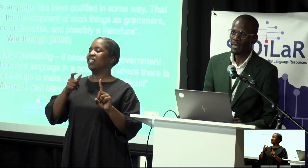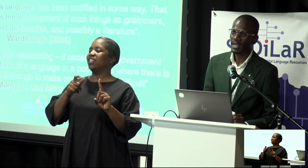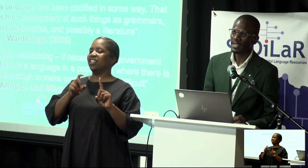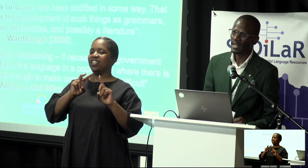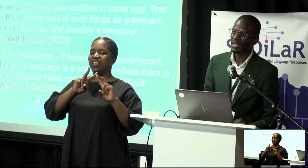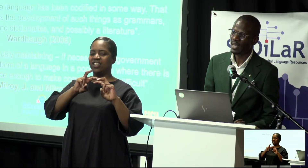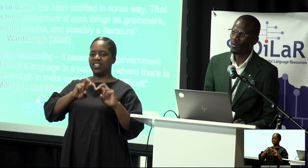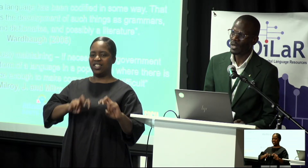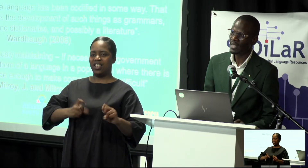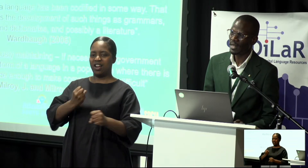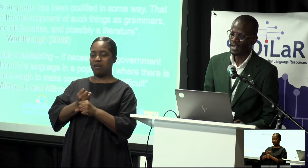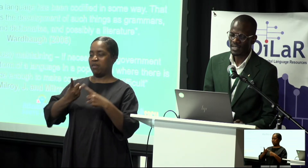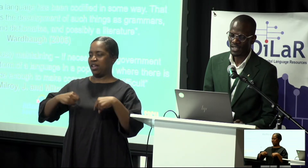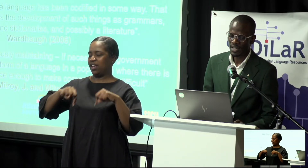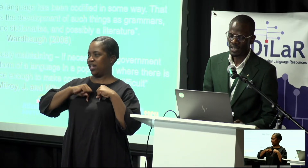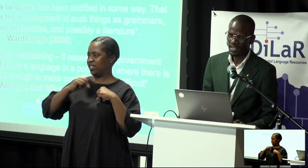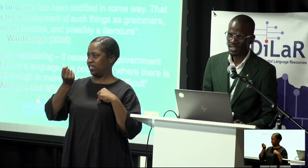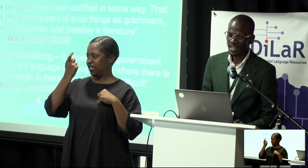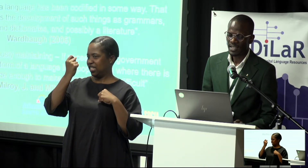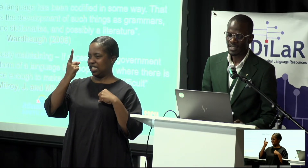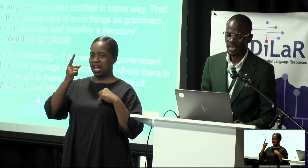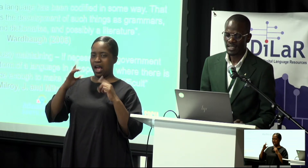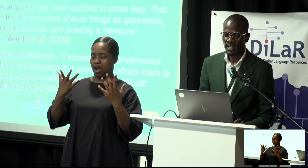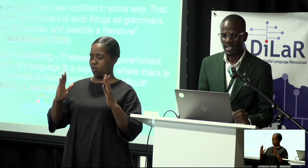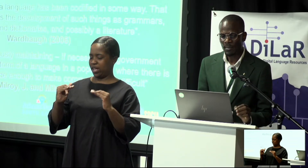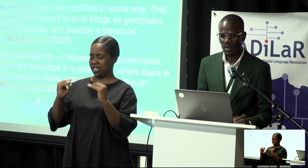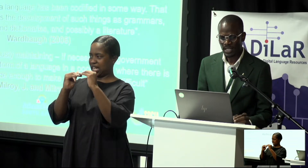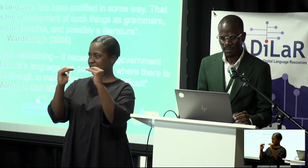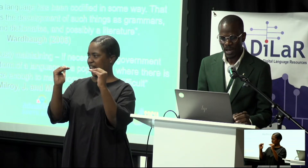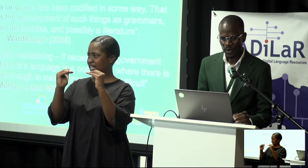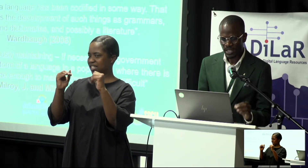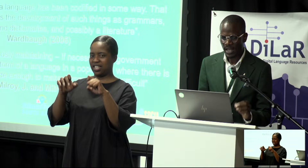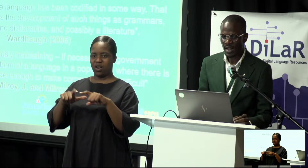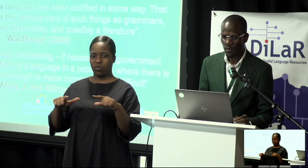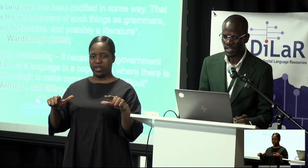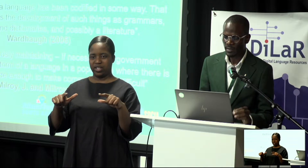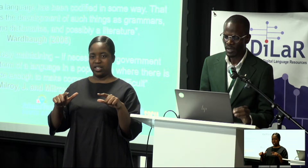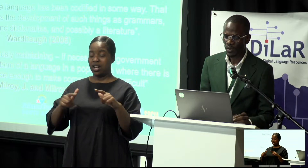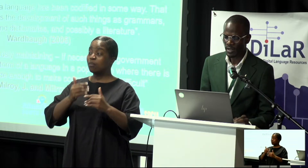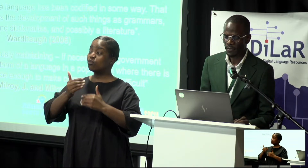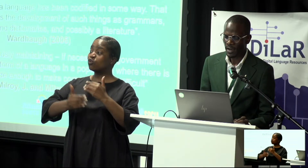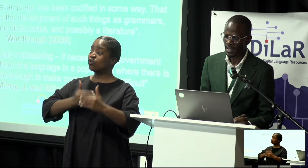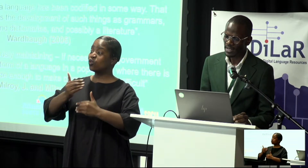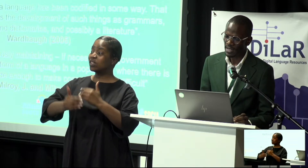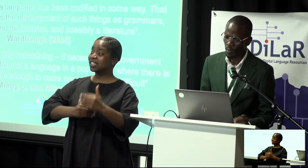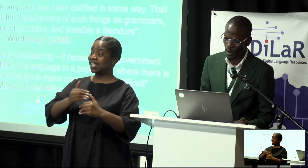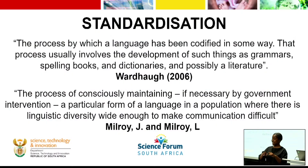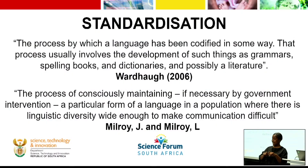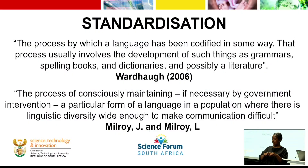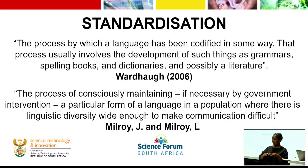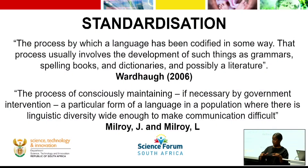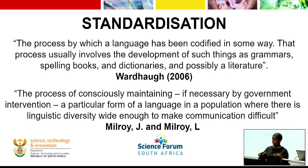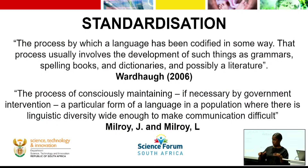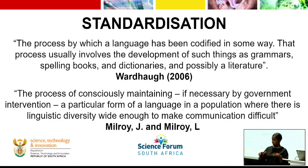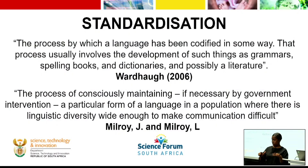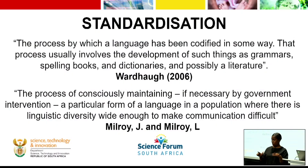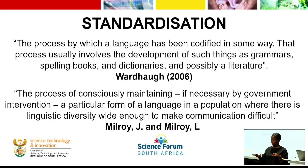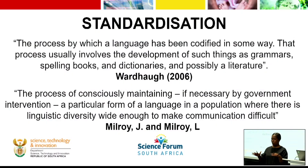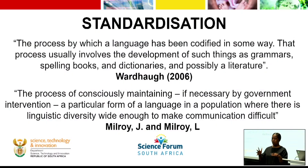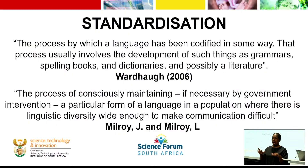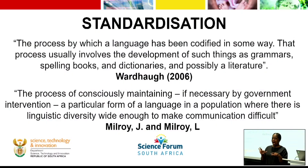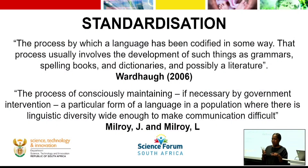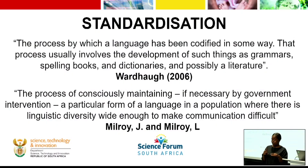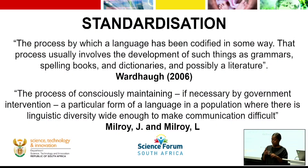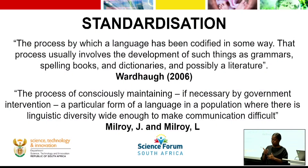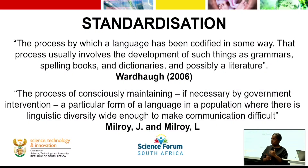to make us understand what standardization is, says it is the process by which a language has been codified in some way. That